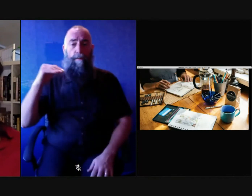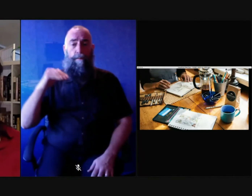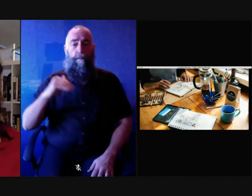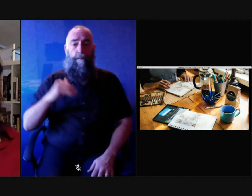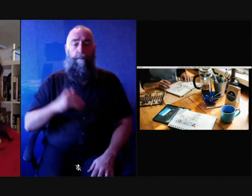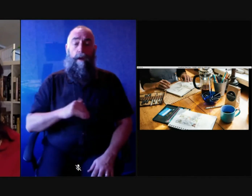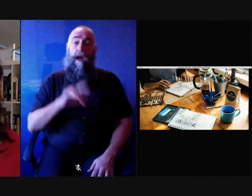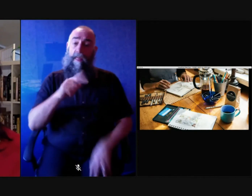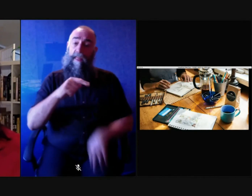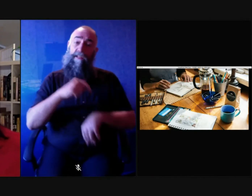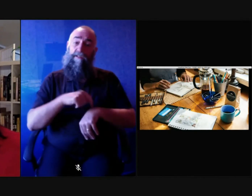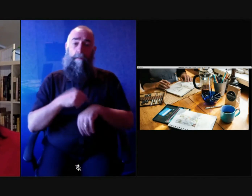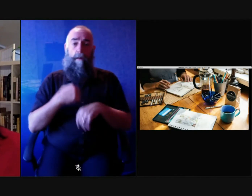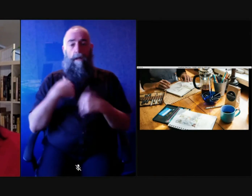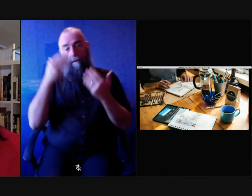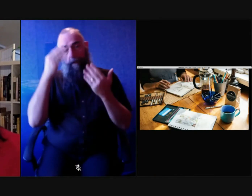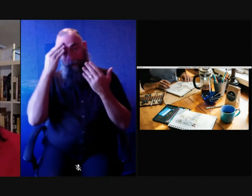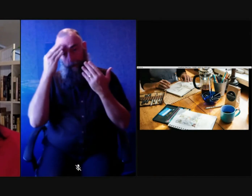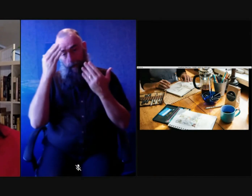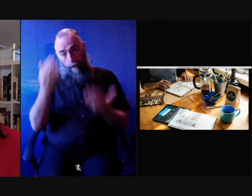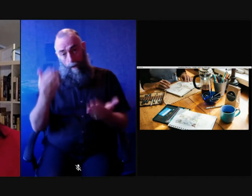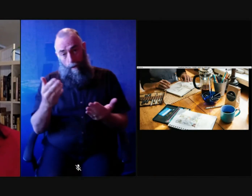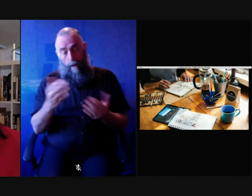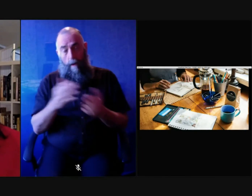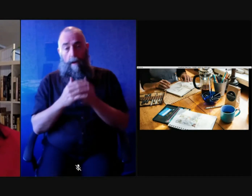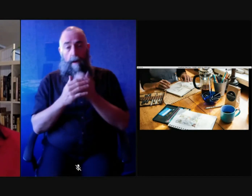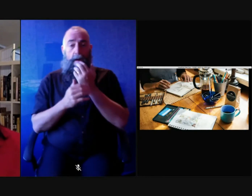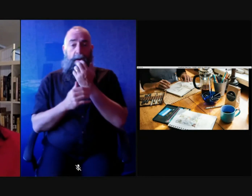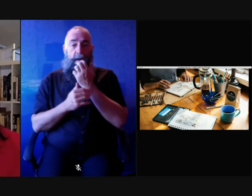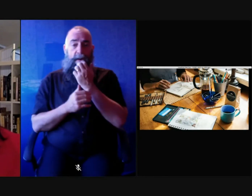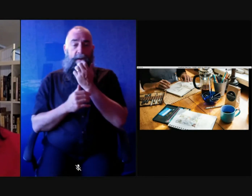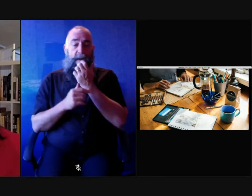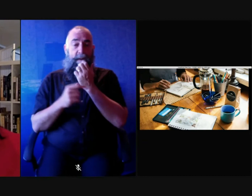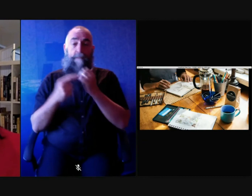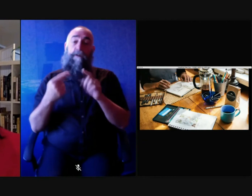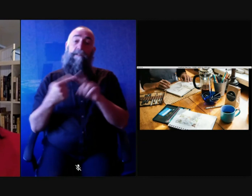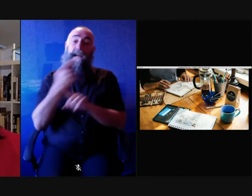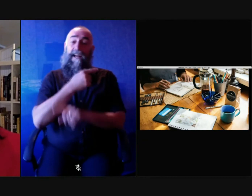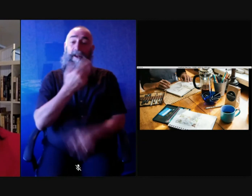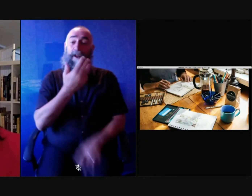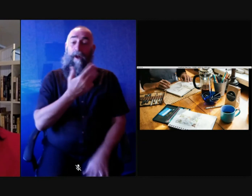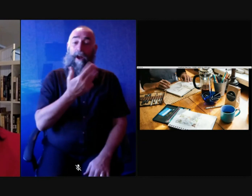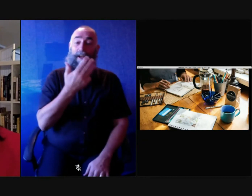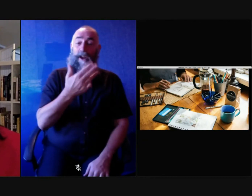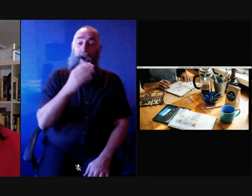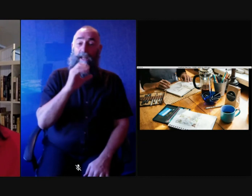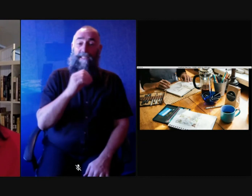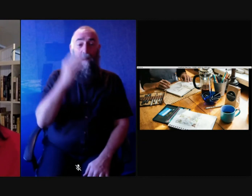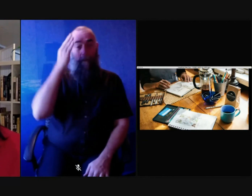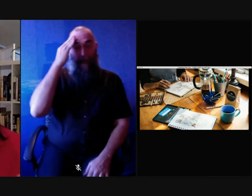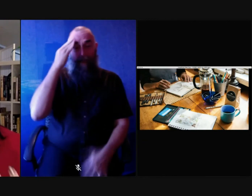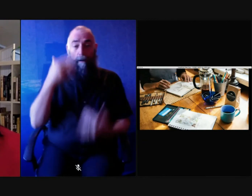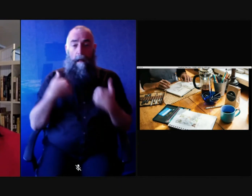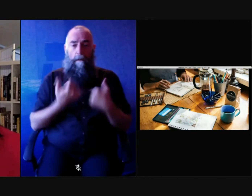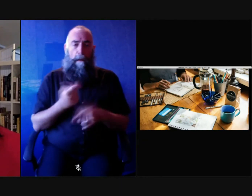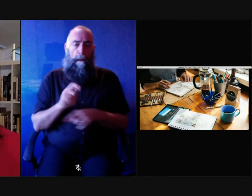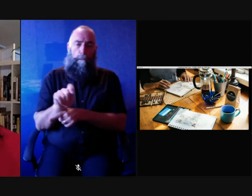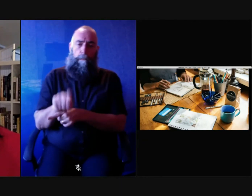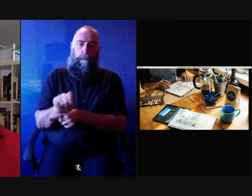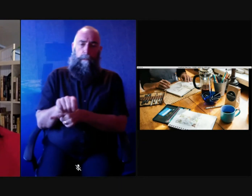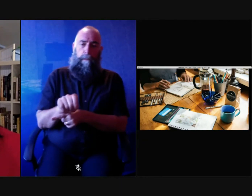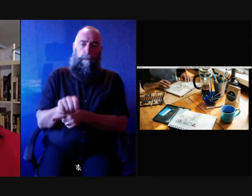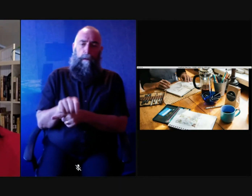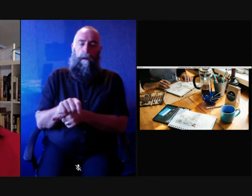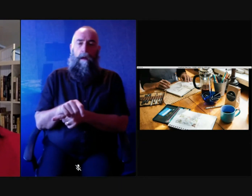me at the time straight away. We didn't talk about mental health issues as much back then, and there weren't the same kinds